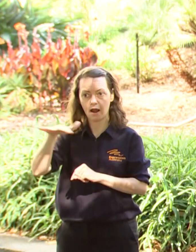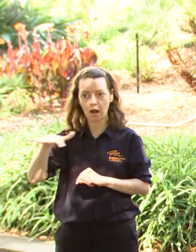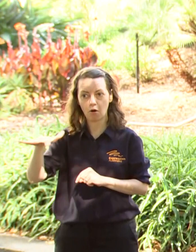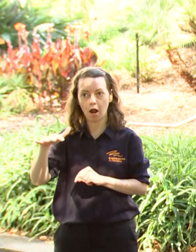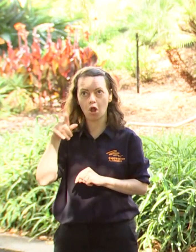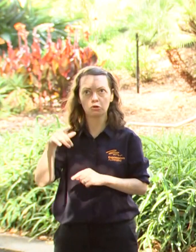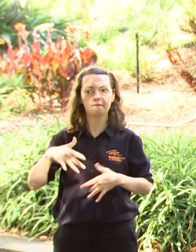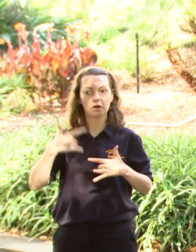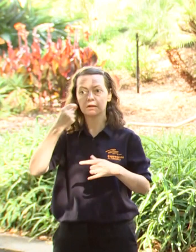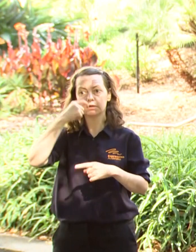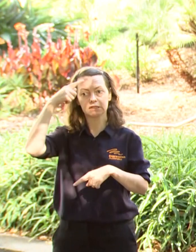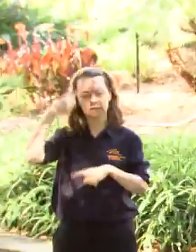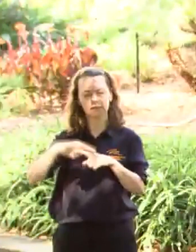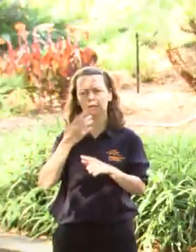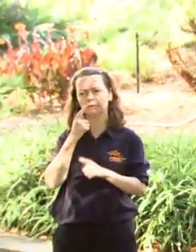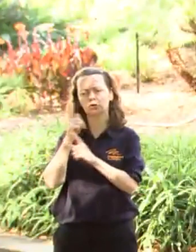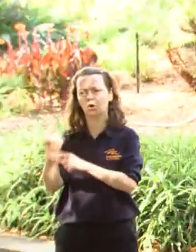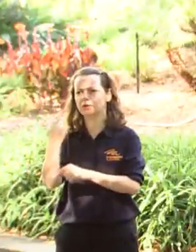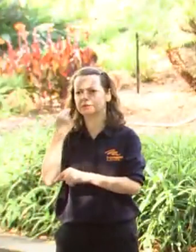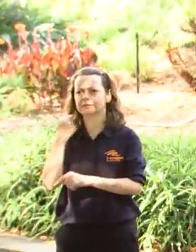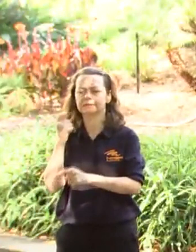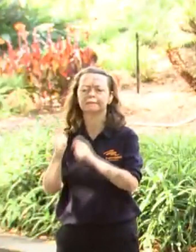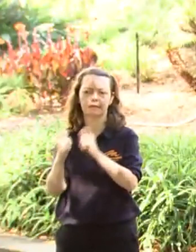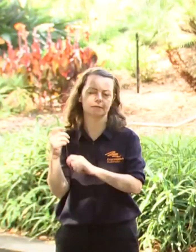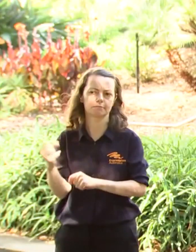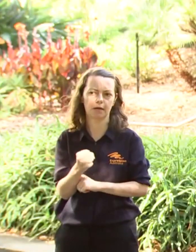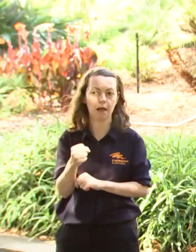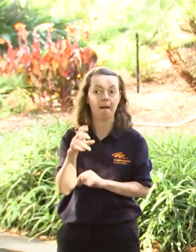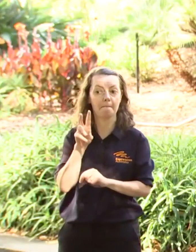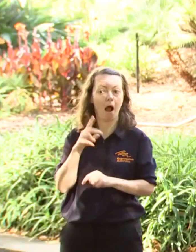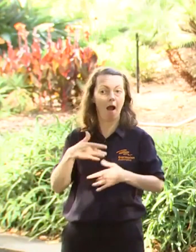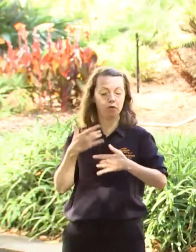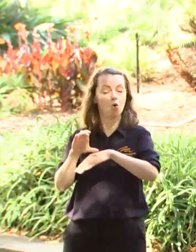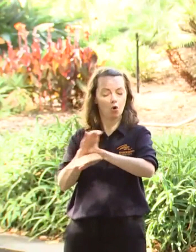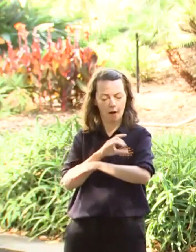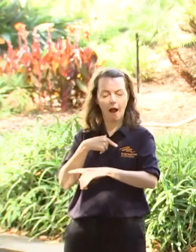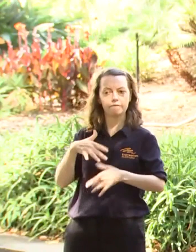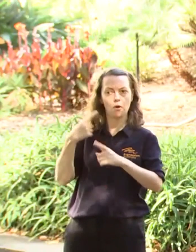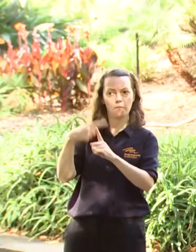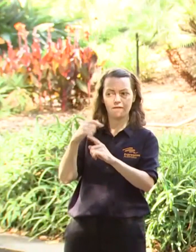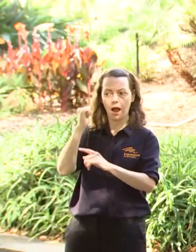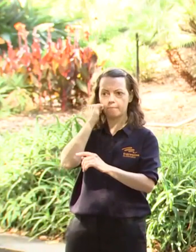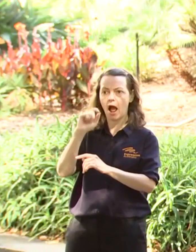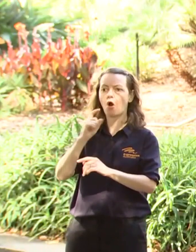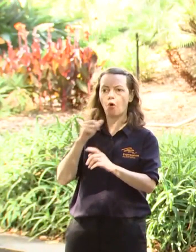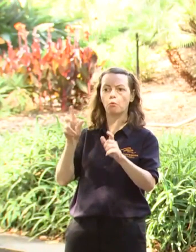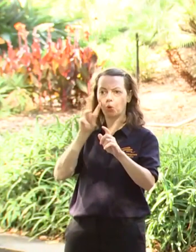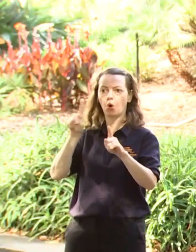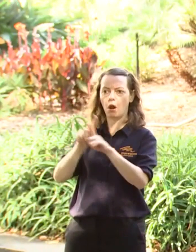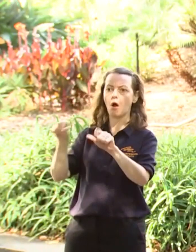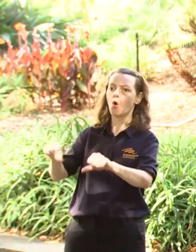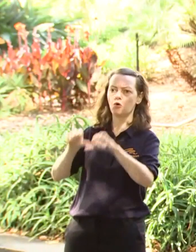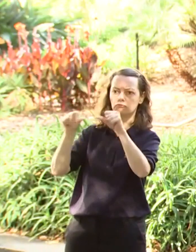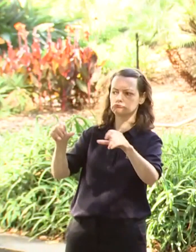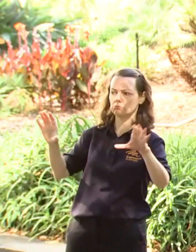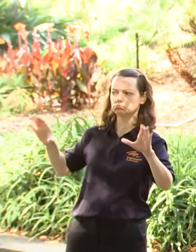I wouldn't say it was over. But we're very confident, I think, and very positive about the fact that we're not seeing further chains of